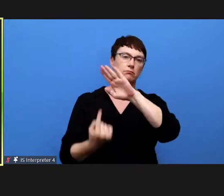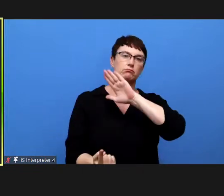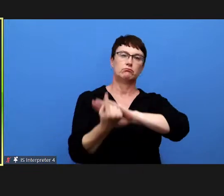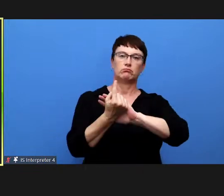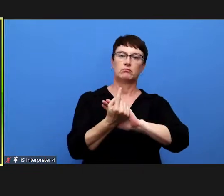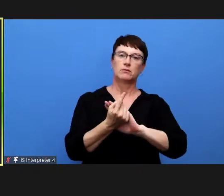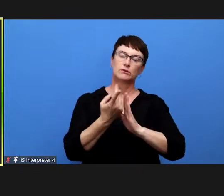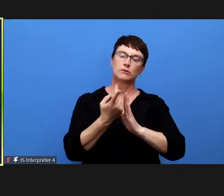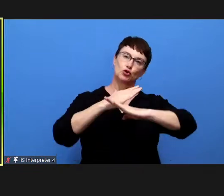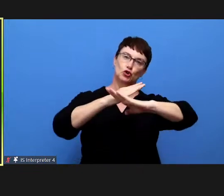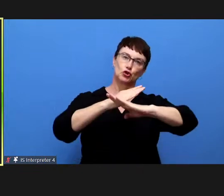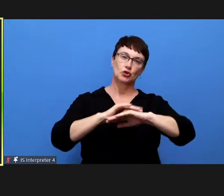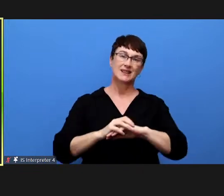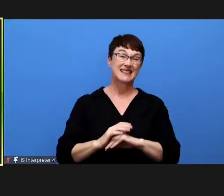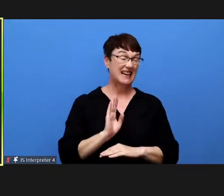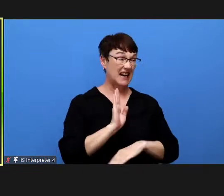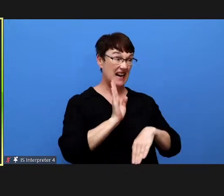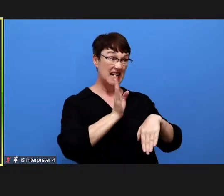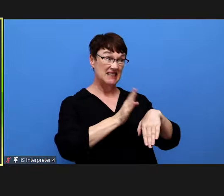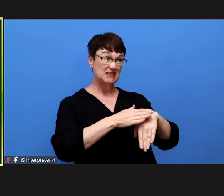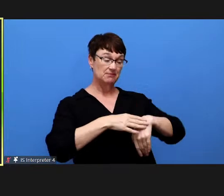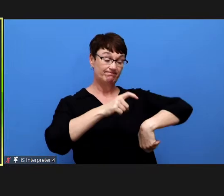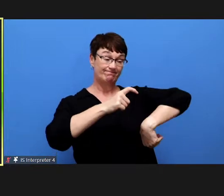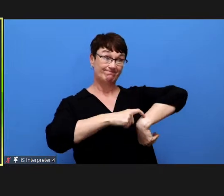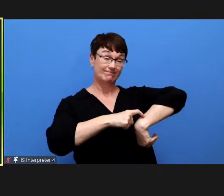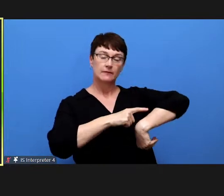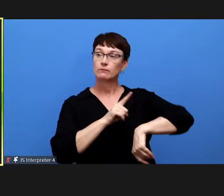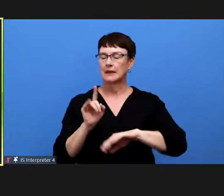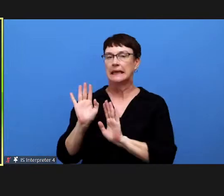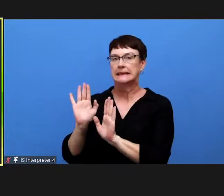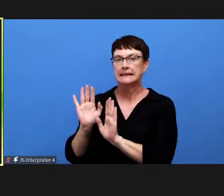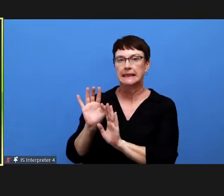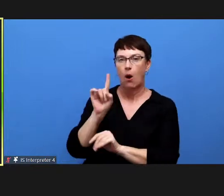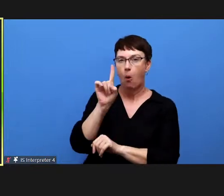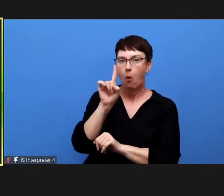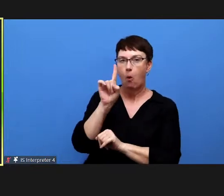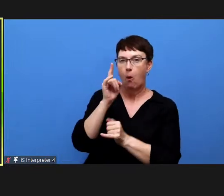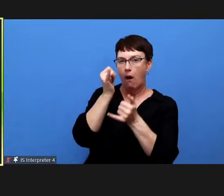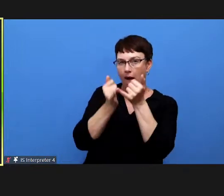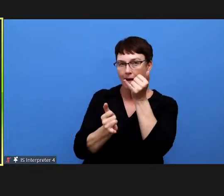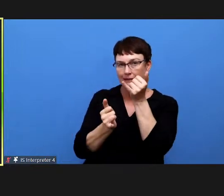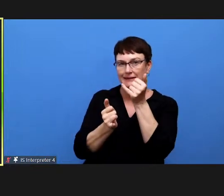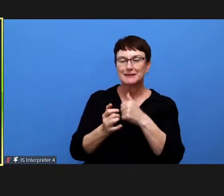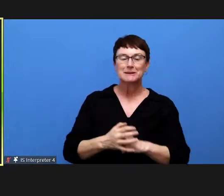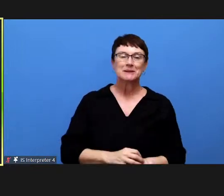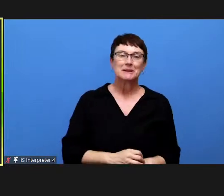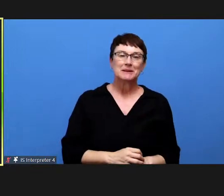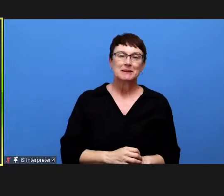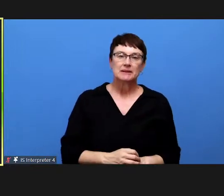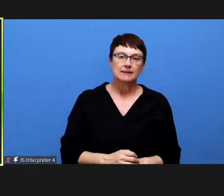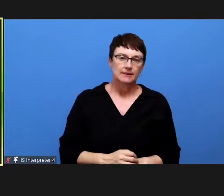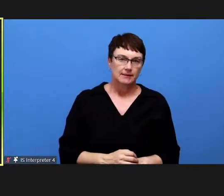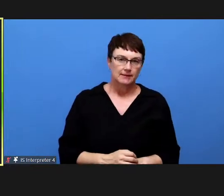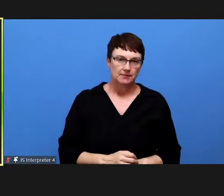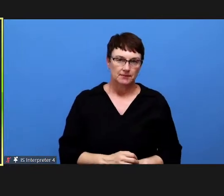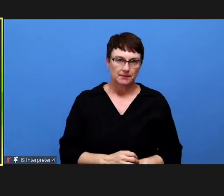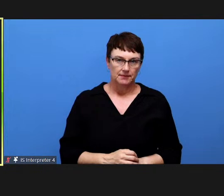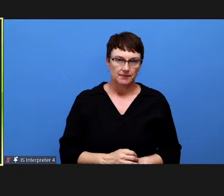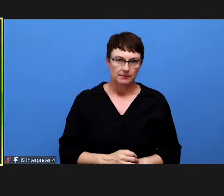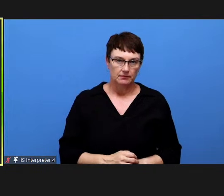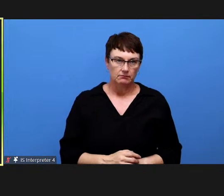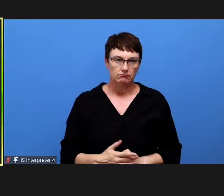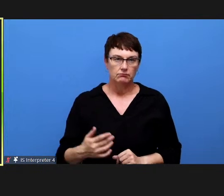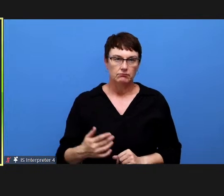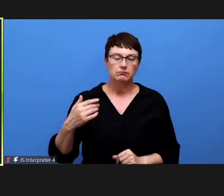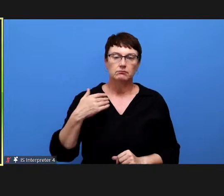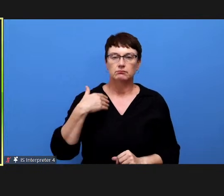it's very important to support the establishment and strengthening of statistical association. We call on